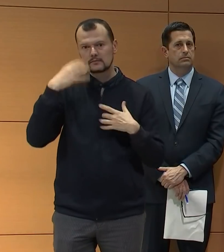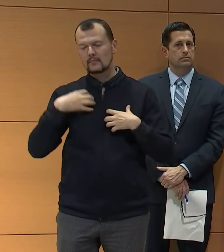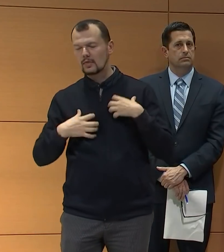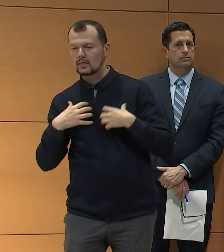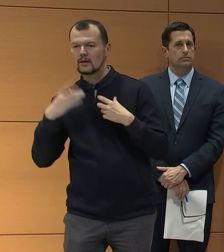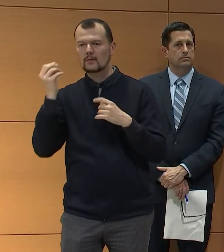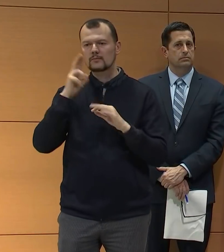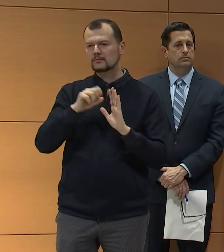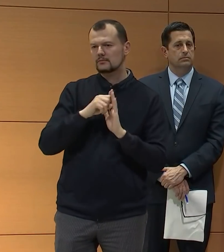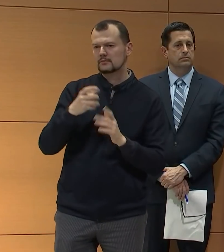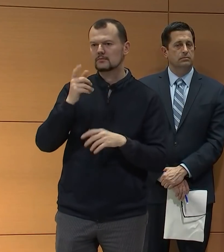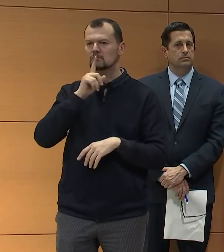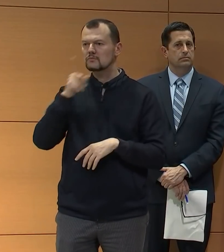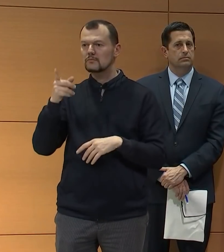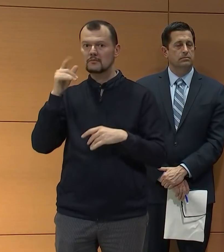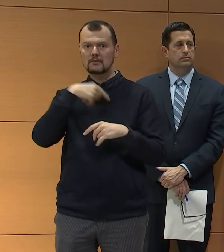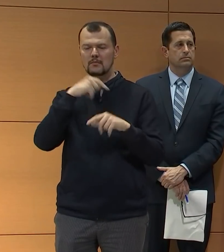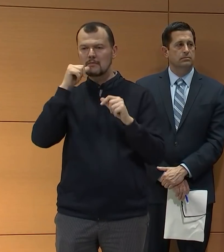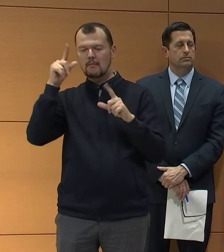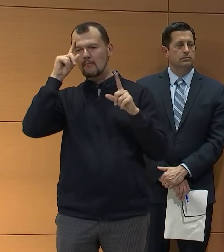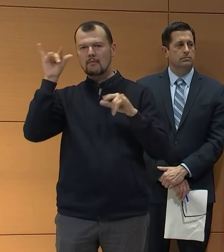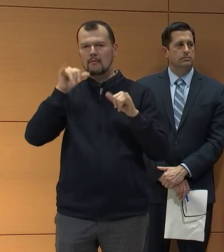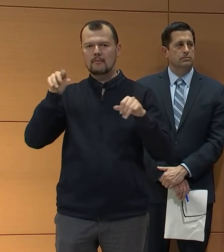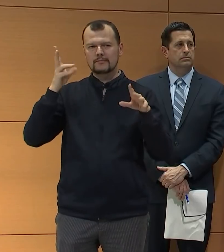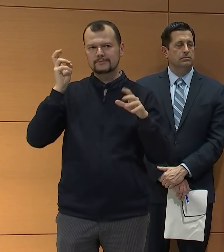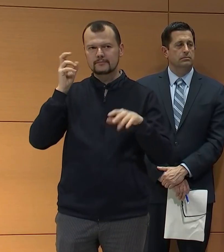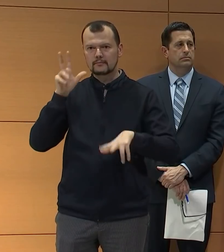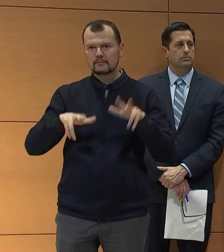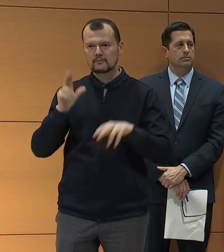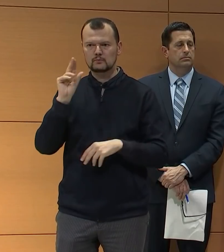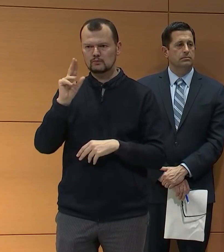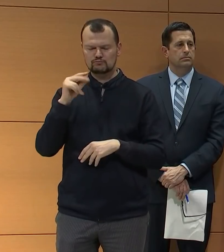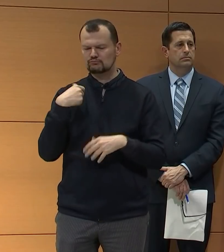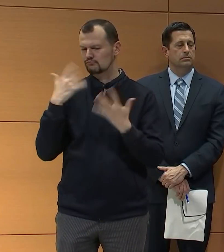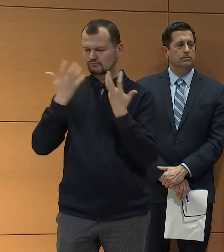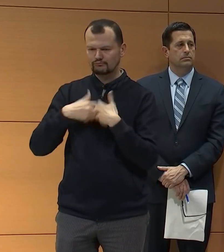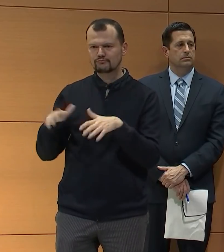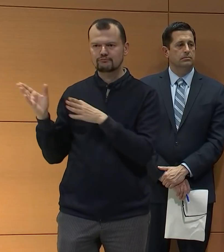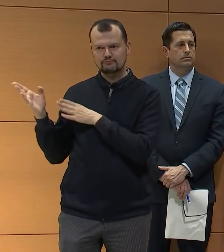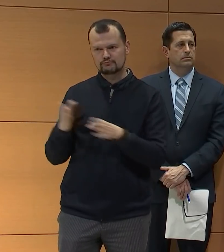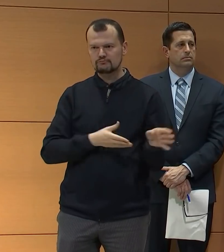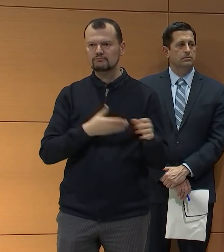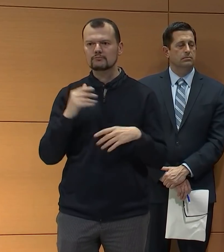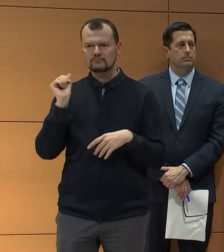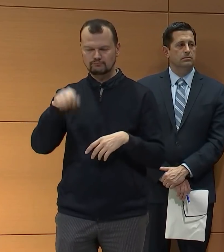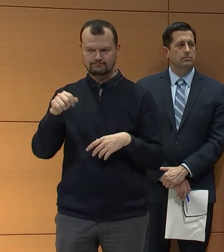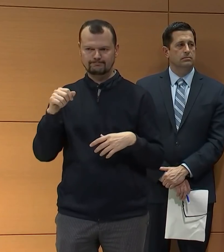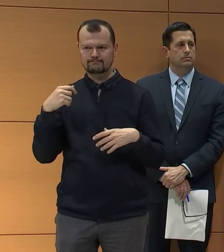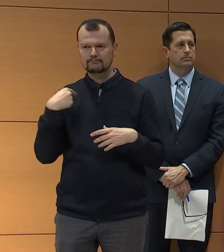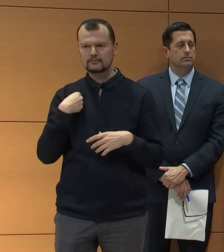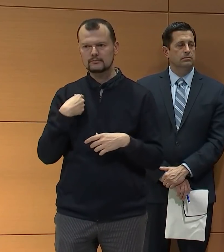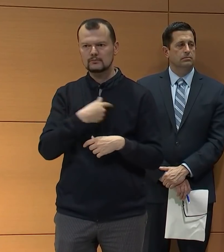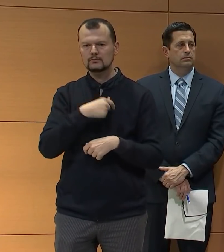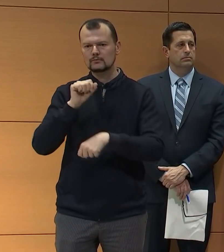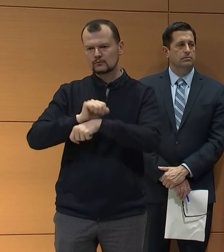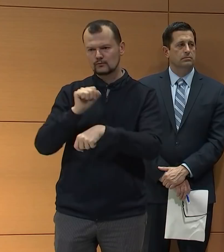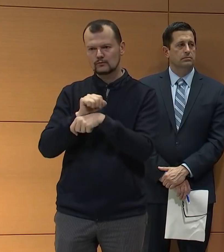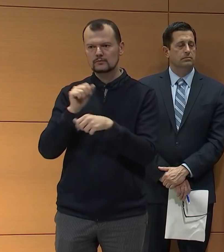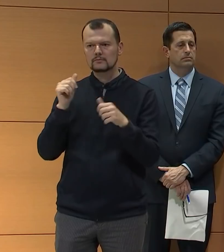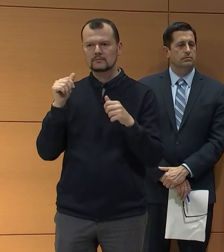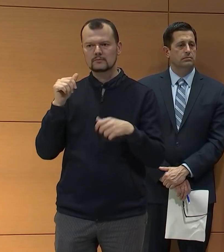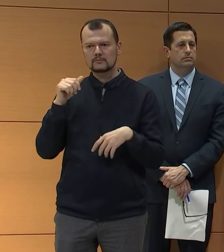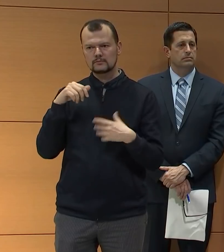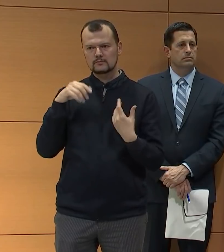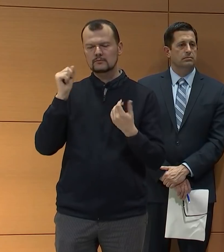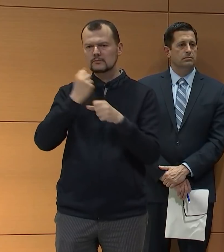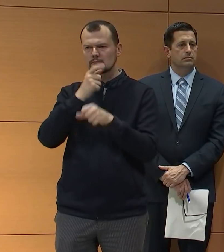Quite the contrary, we were prepared. And in fact, I was with that task force this morning, and they were going about their routine business of assuring that all these